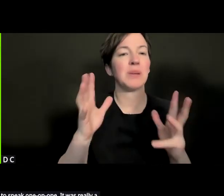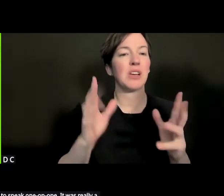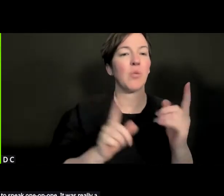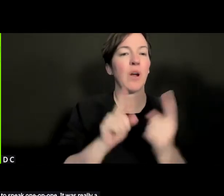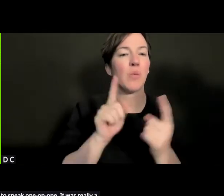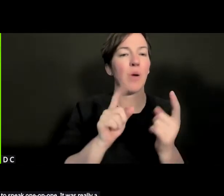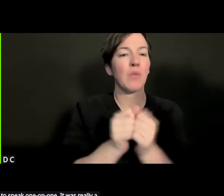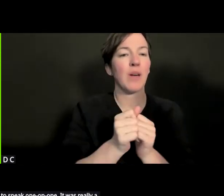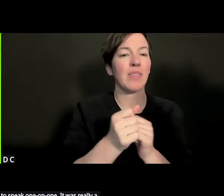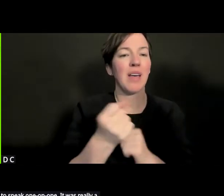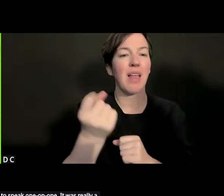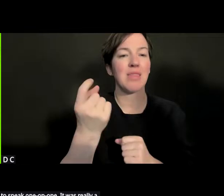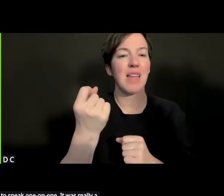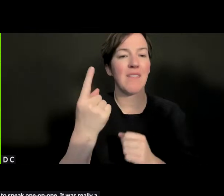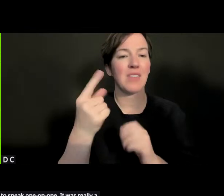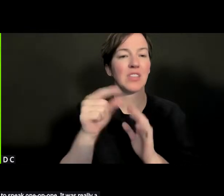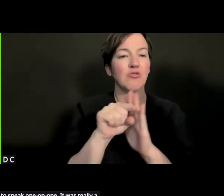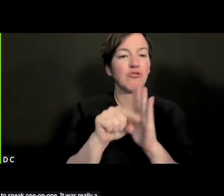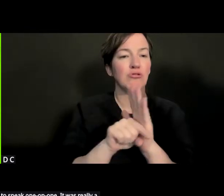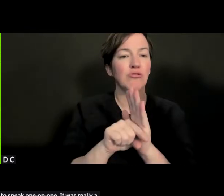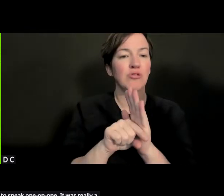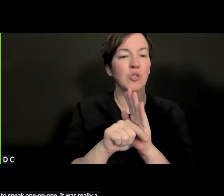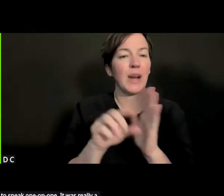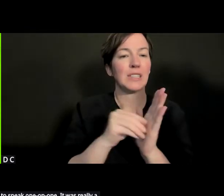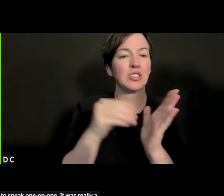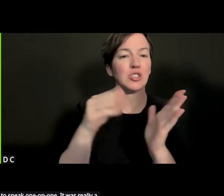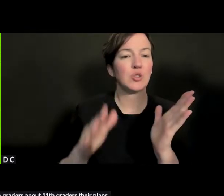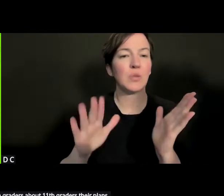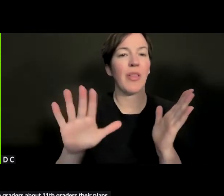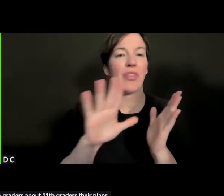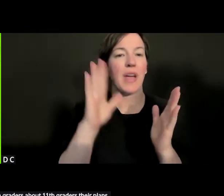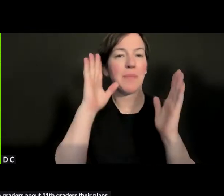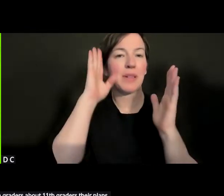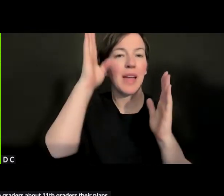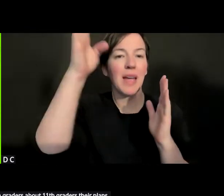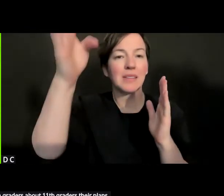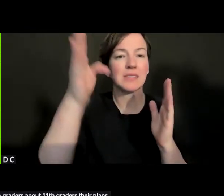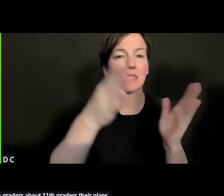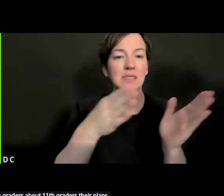graders about their plans for the future, their goals,